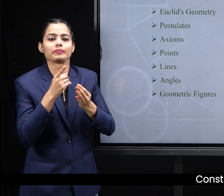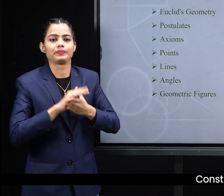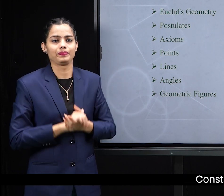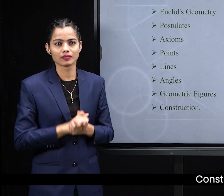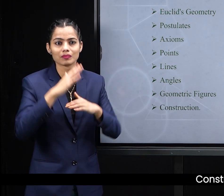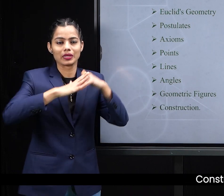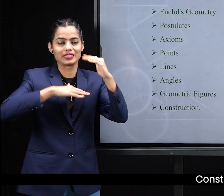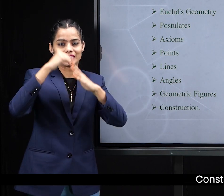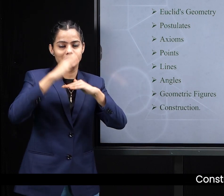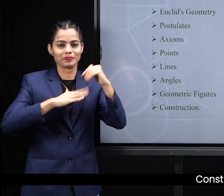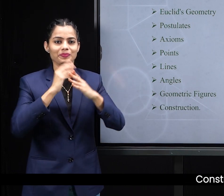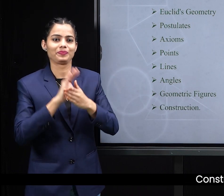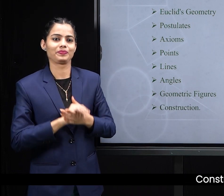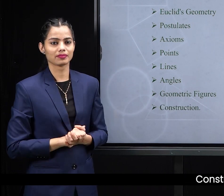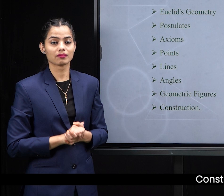construction.